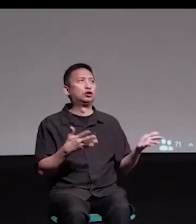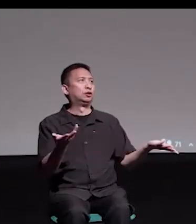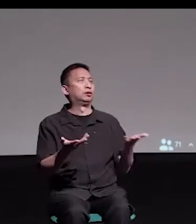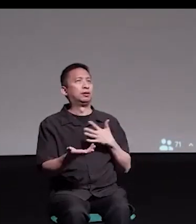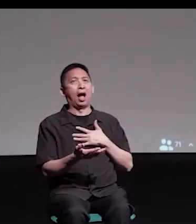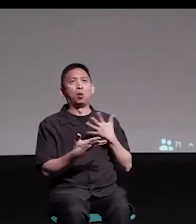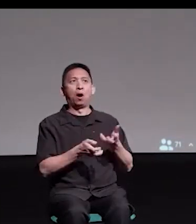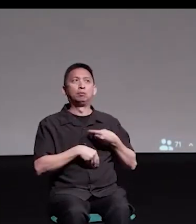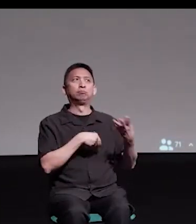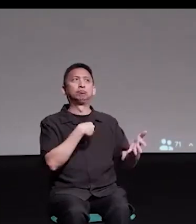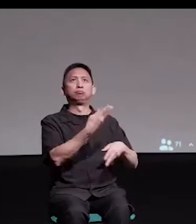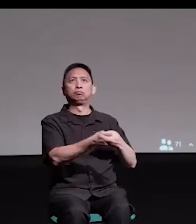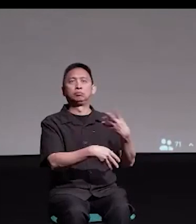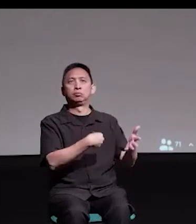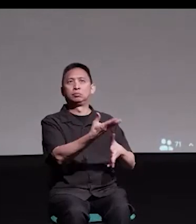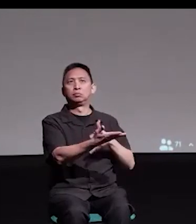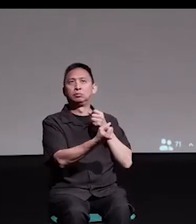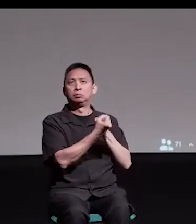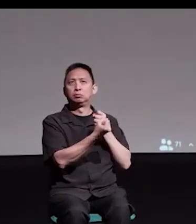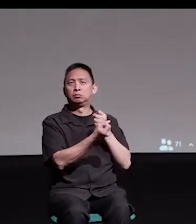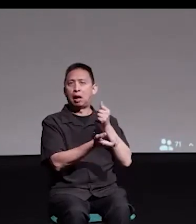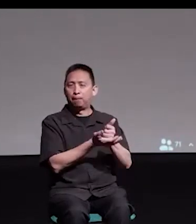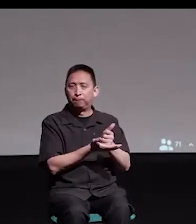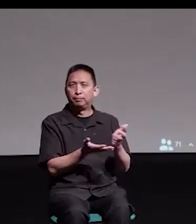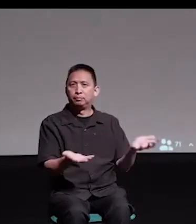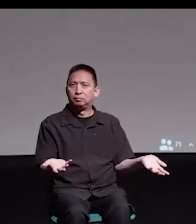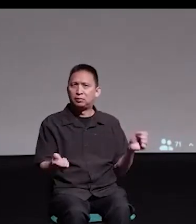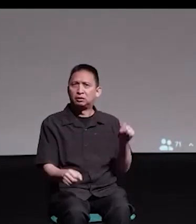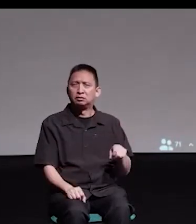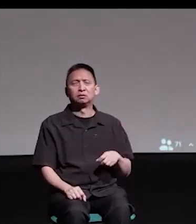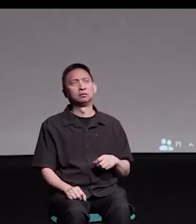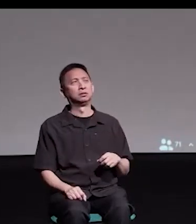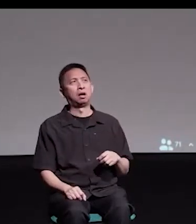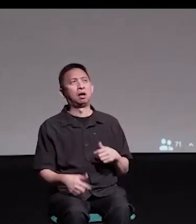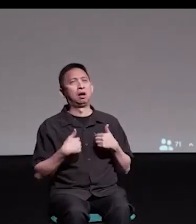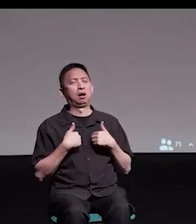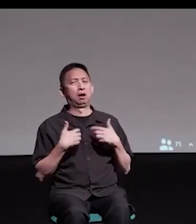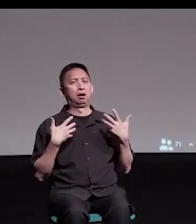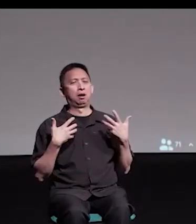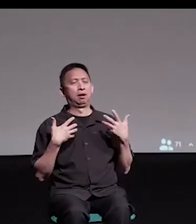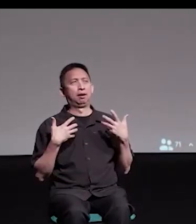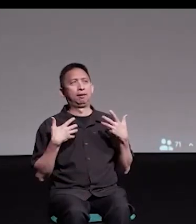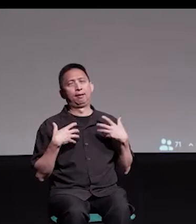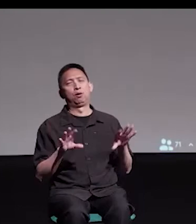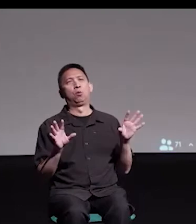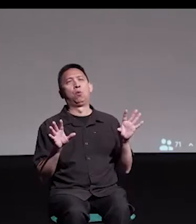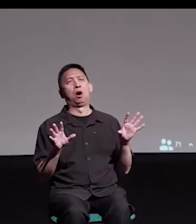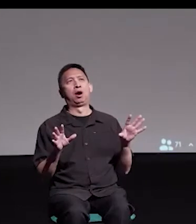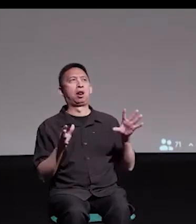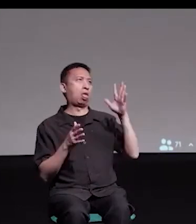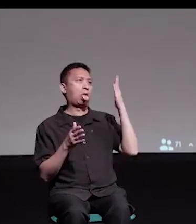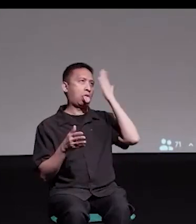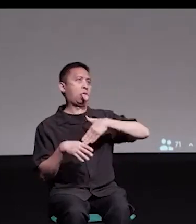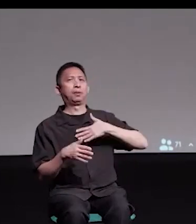contributing factor, so it's like, I wouldn't like to just like not have the writing credit and do